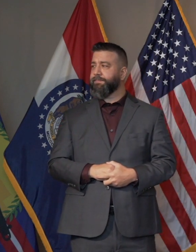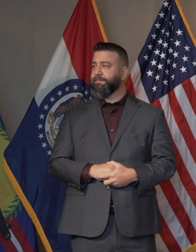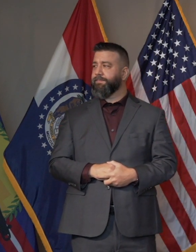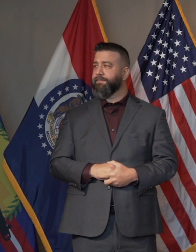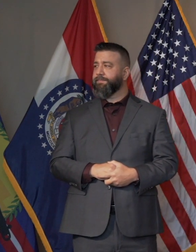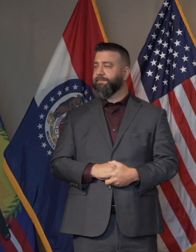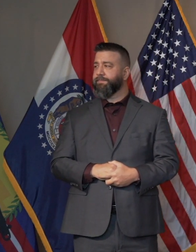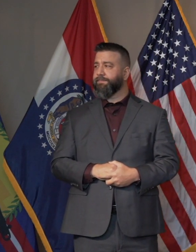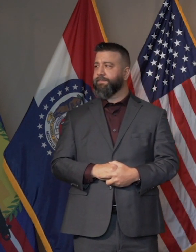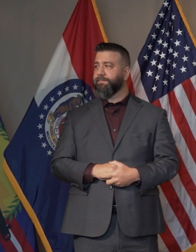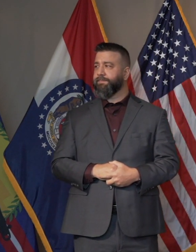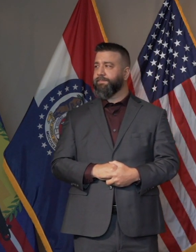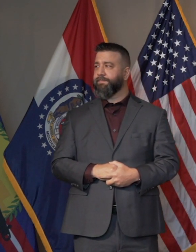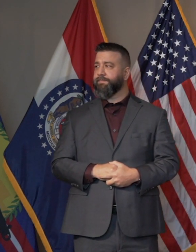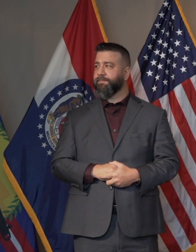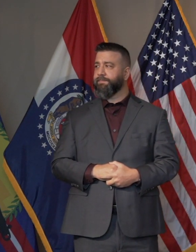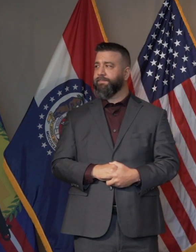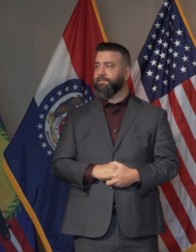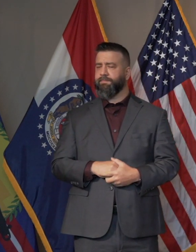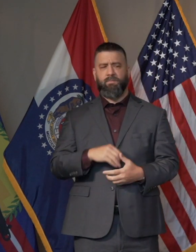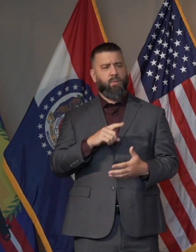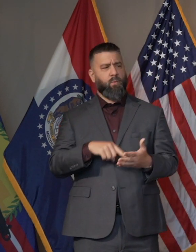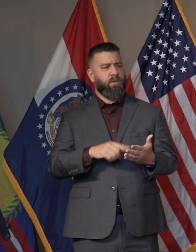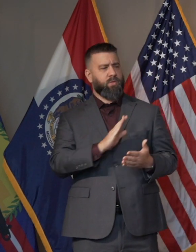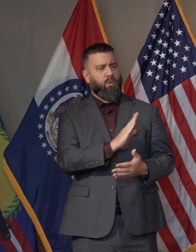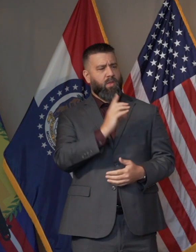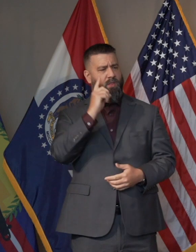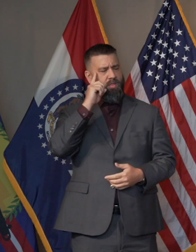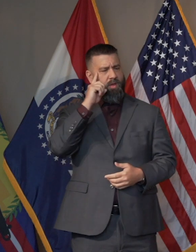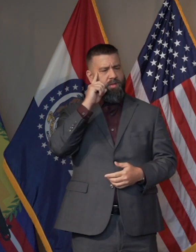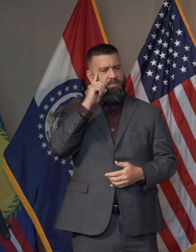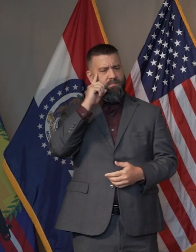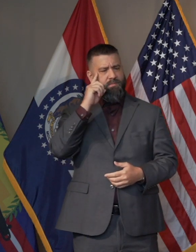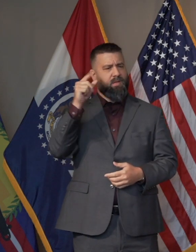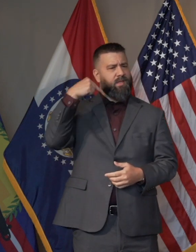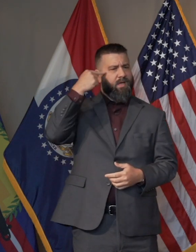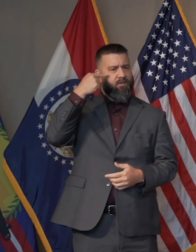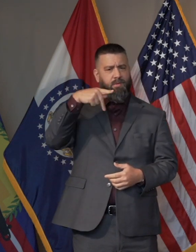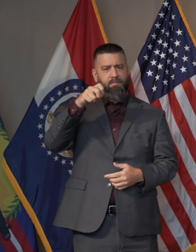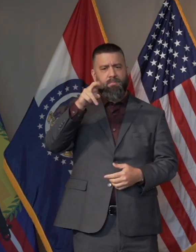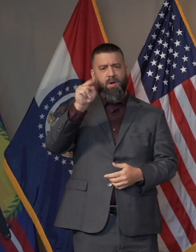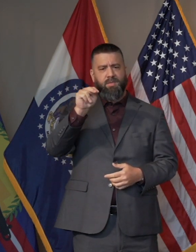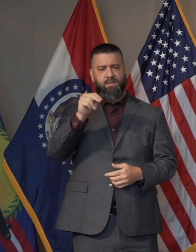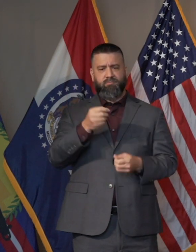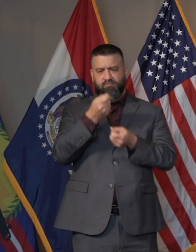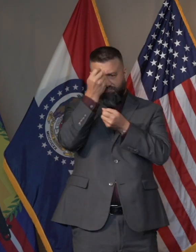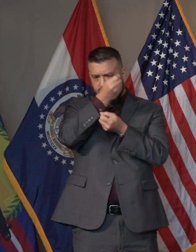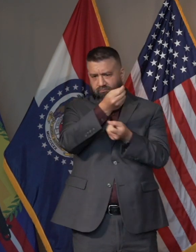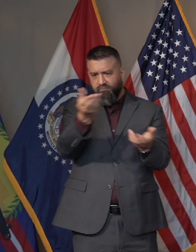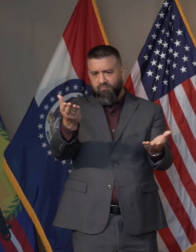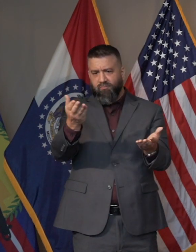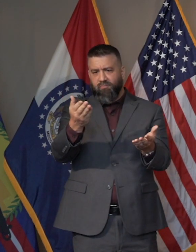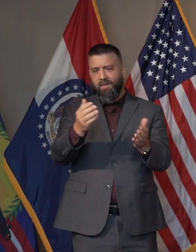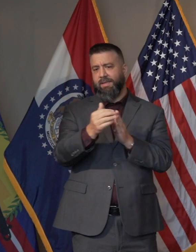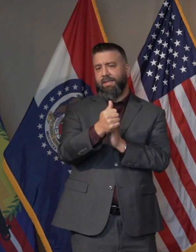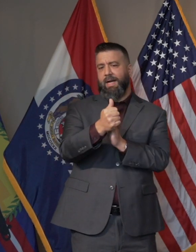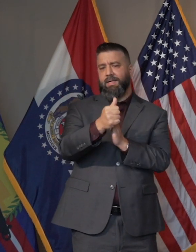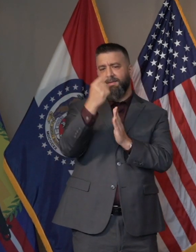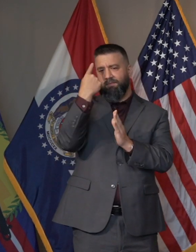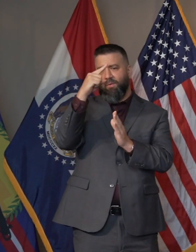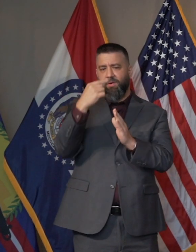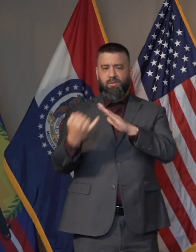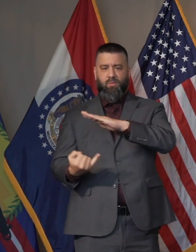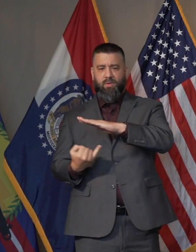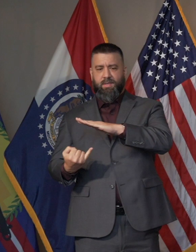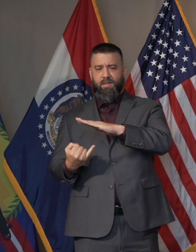the change in quarantining guidance from Governor Parson yesterday or earlier this week when he was talking about